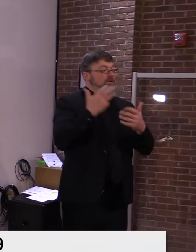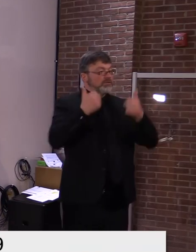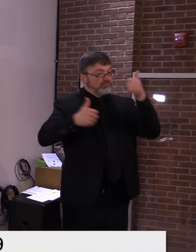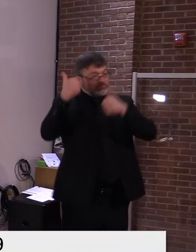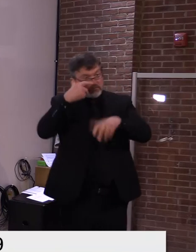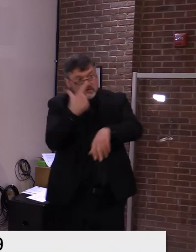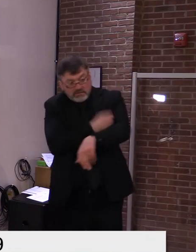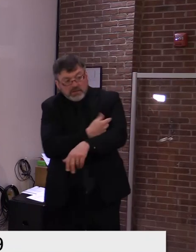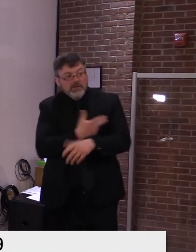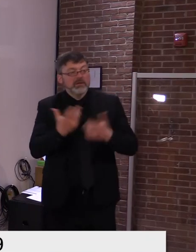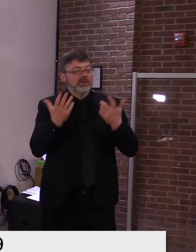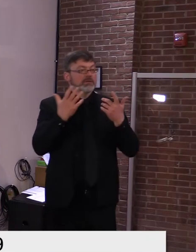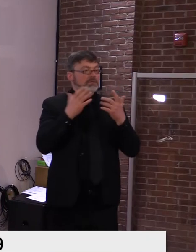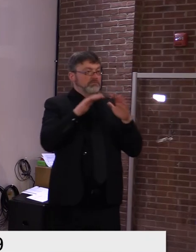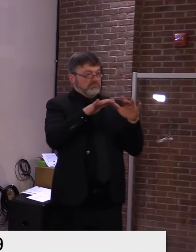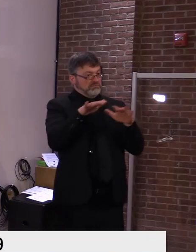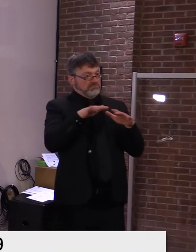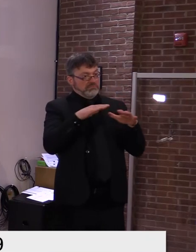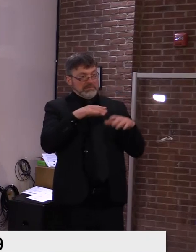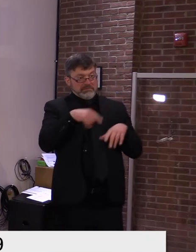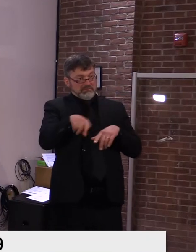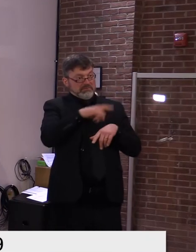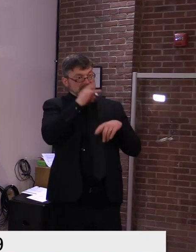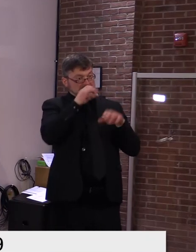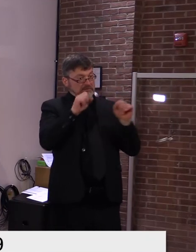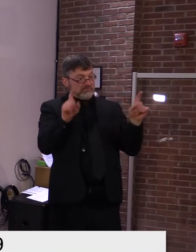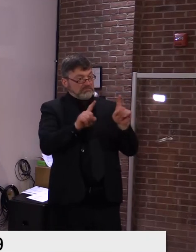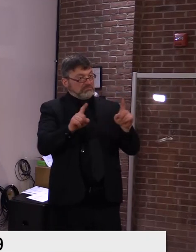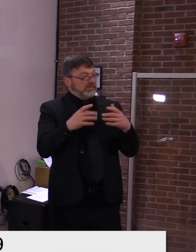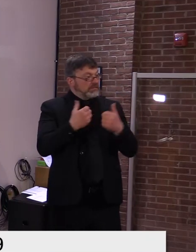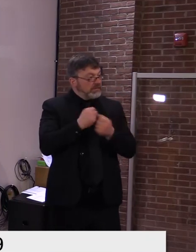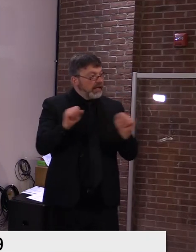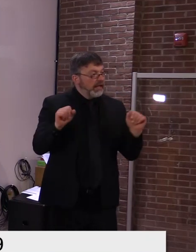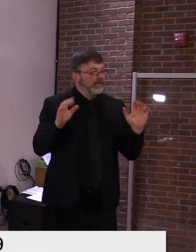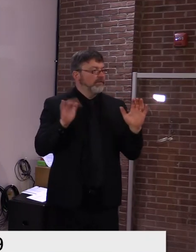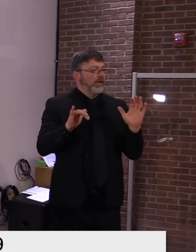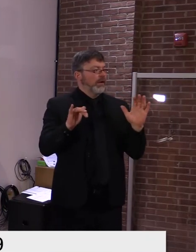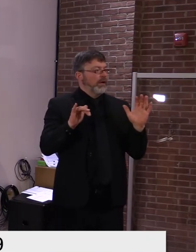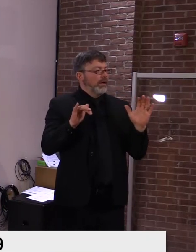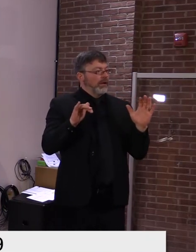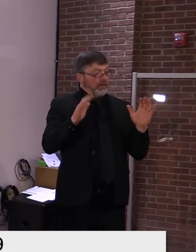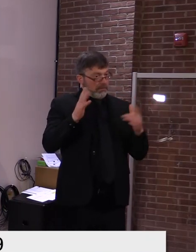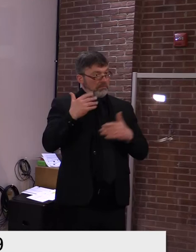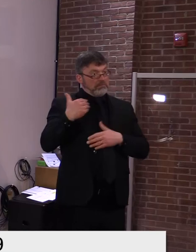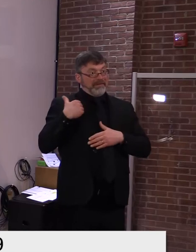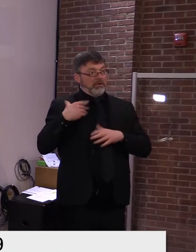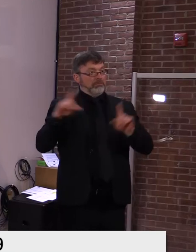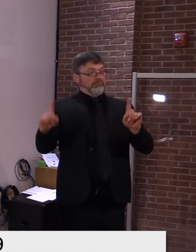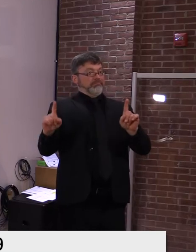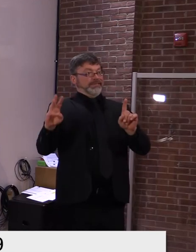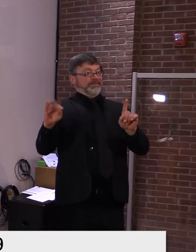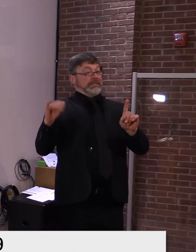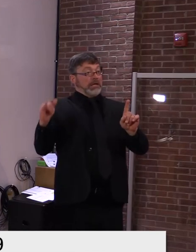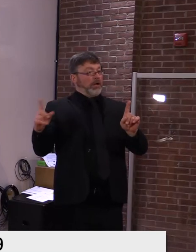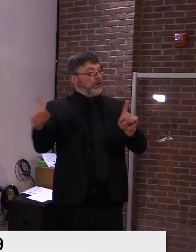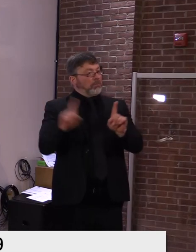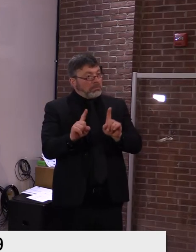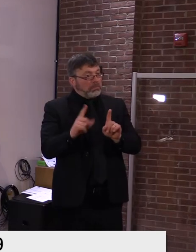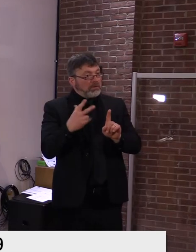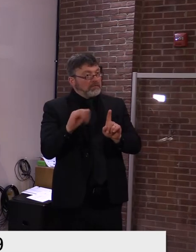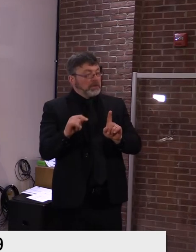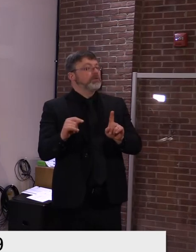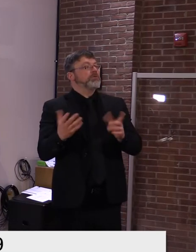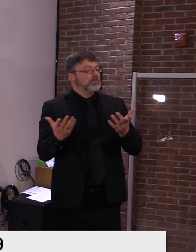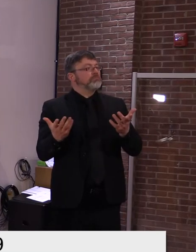point. I know the distancing was an issue, and now the CDC has come out with